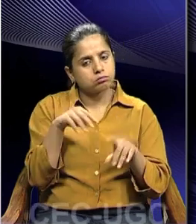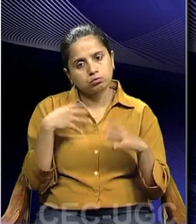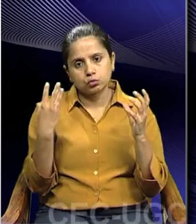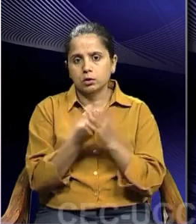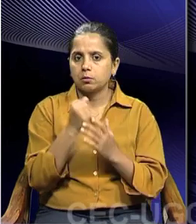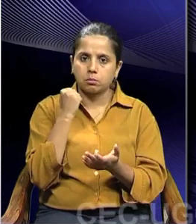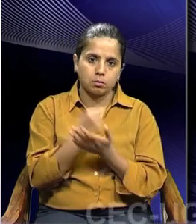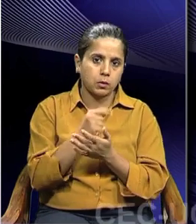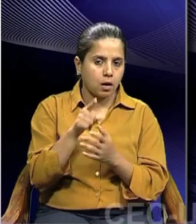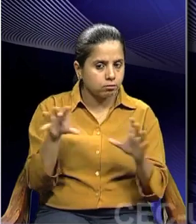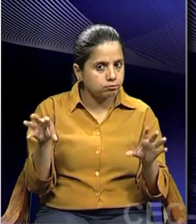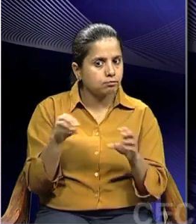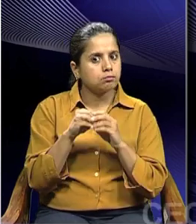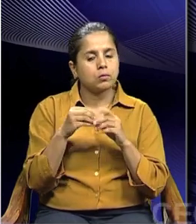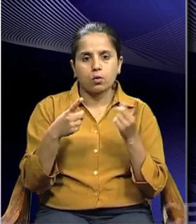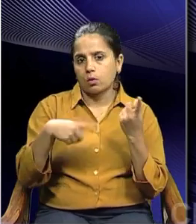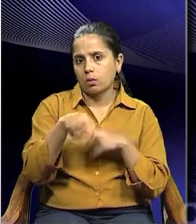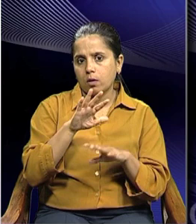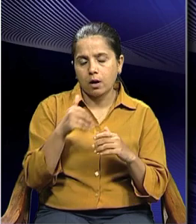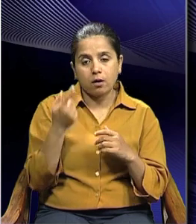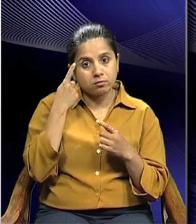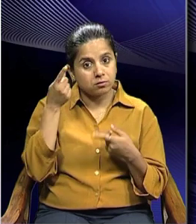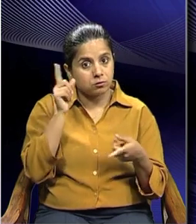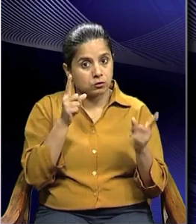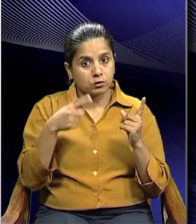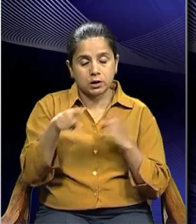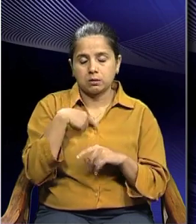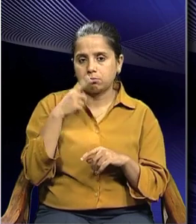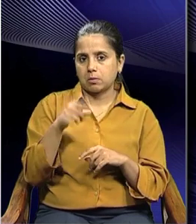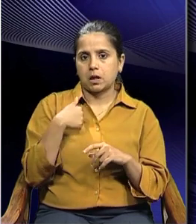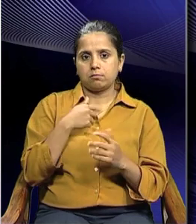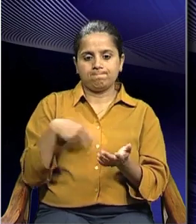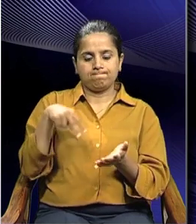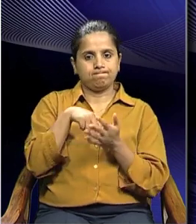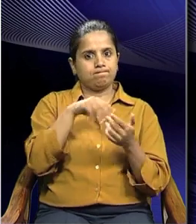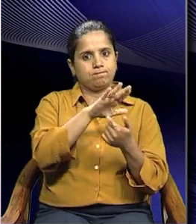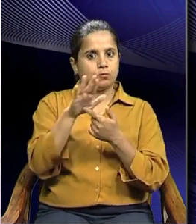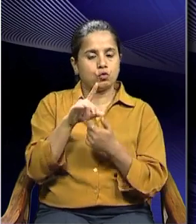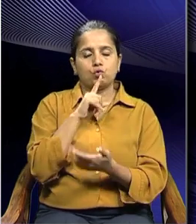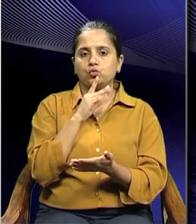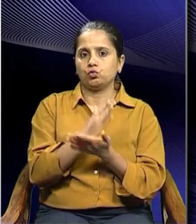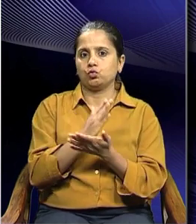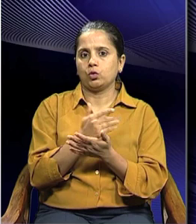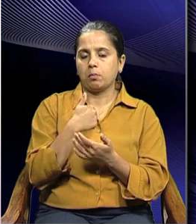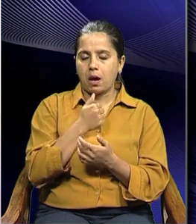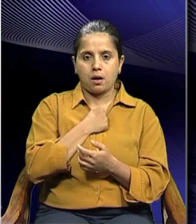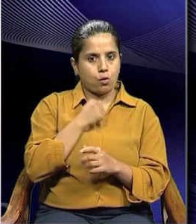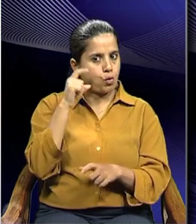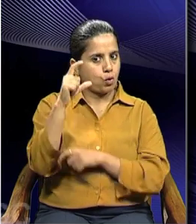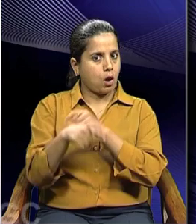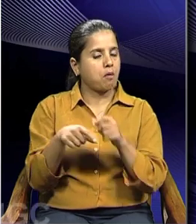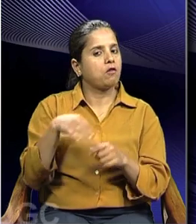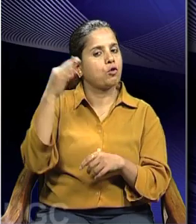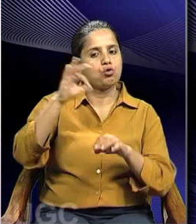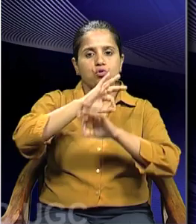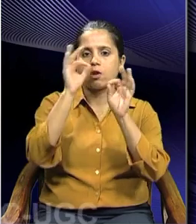They are combined together, and then strategically we have to position ourselves to ensure that my company is future